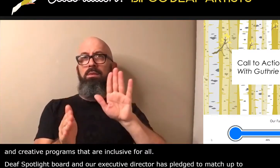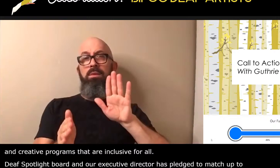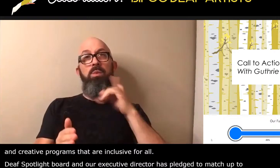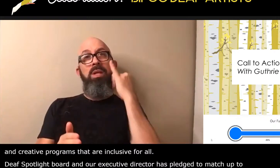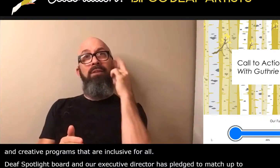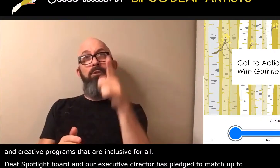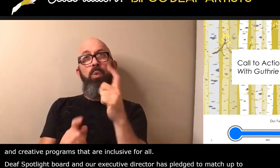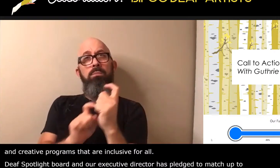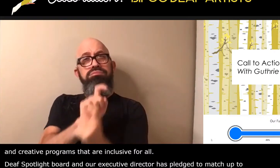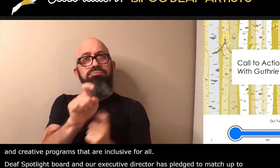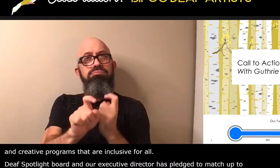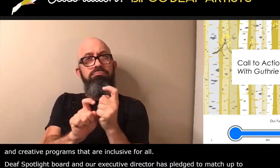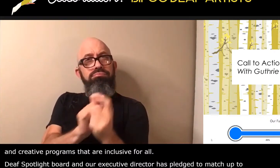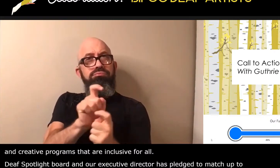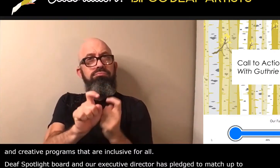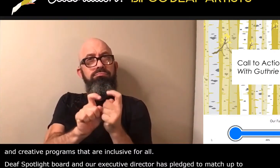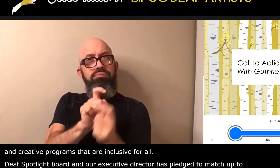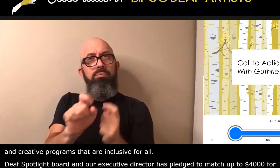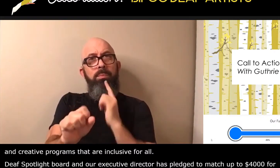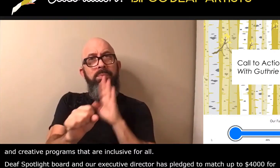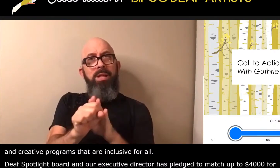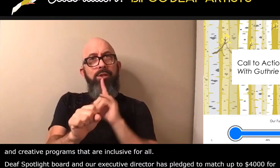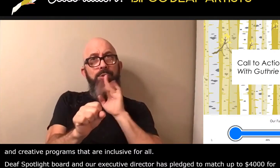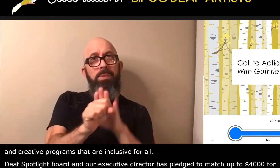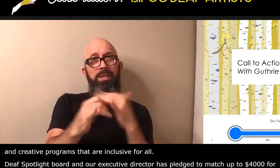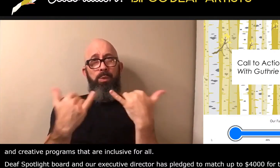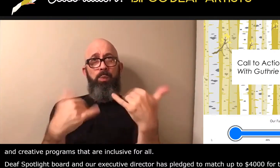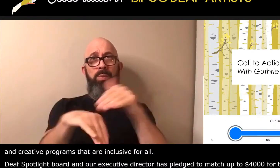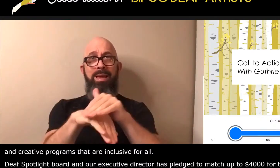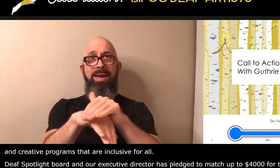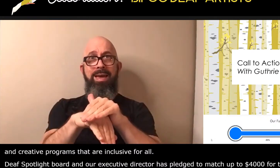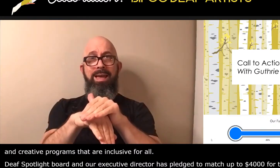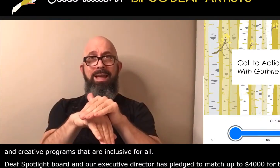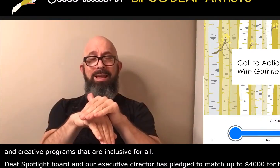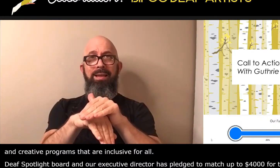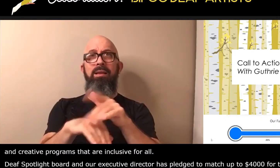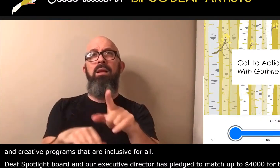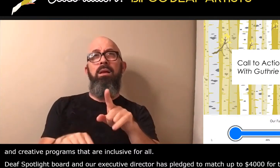$4,000 for this call to action.